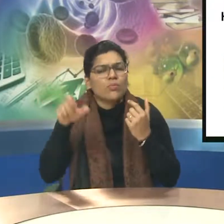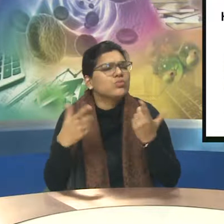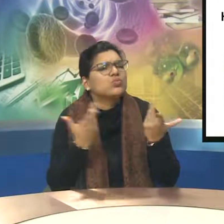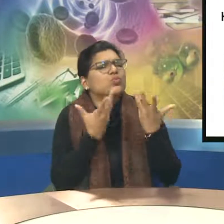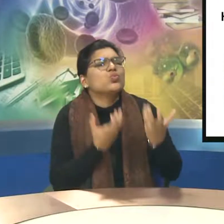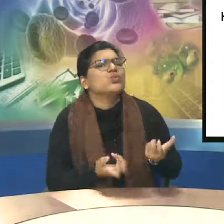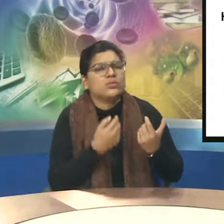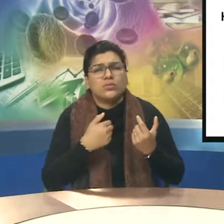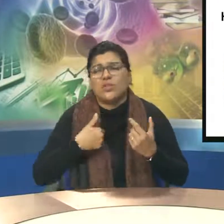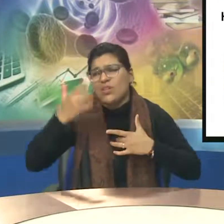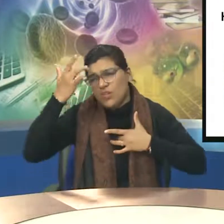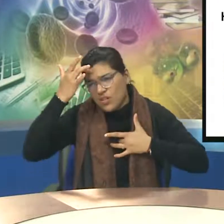we are going to start